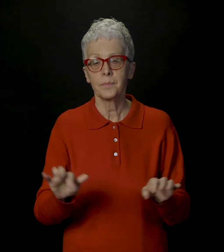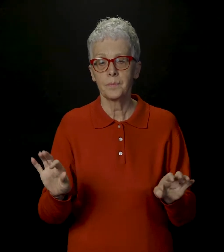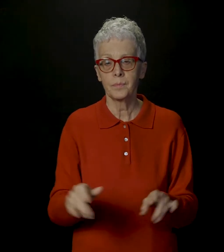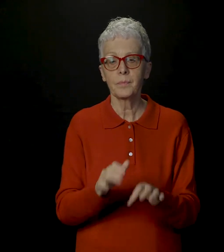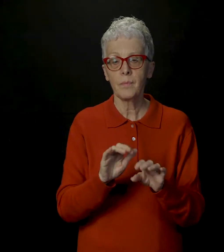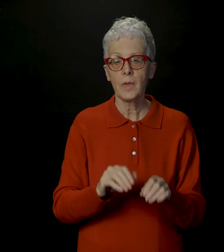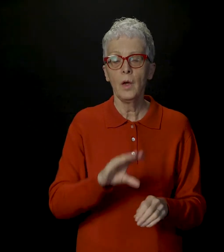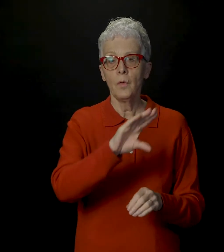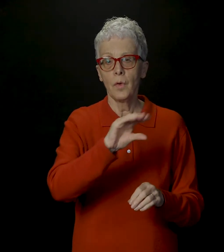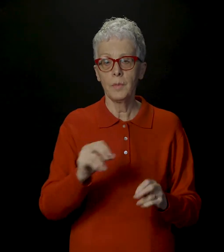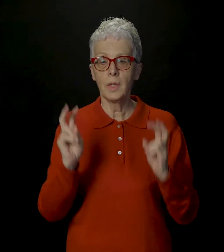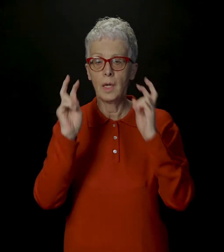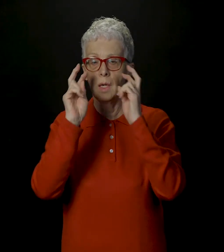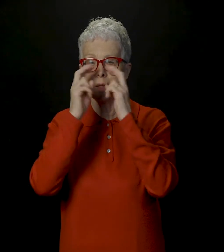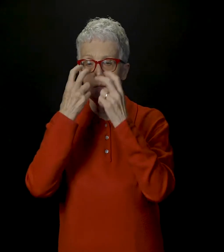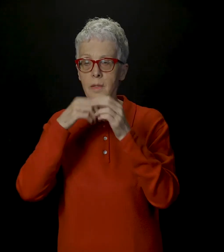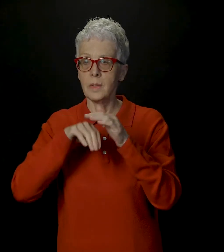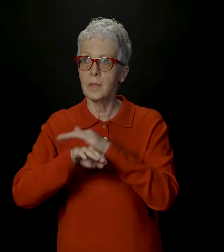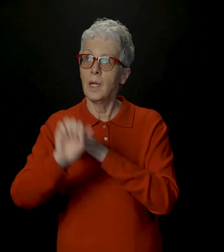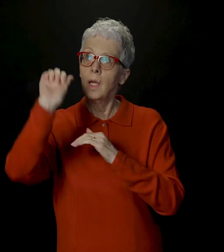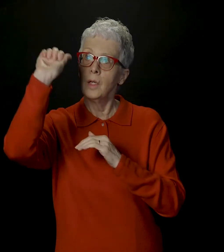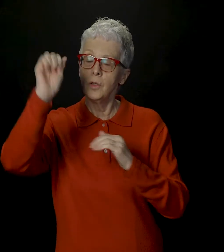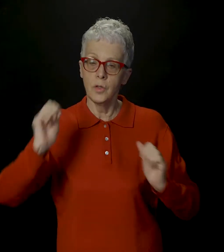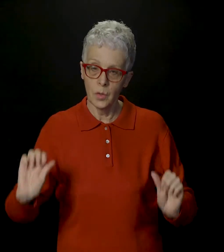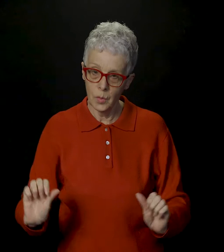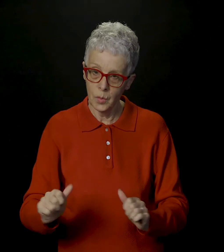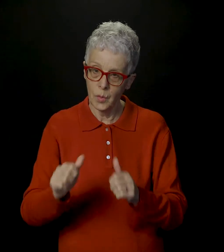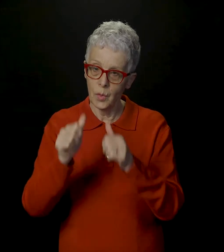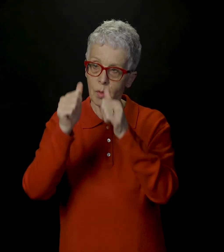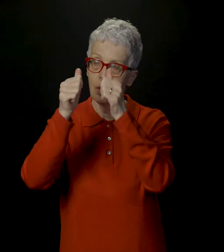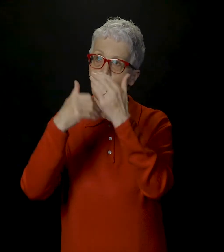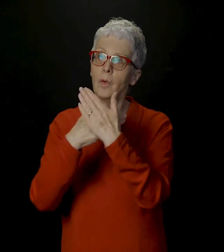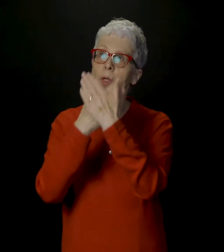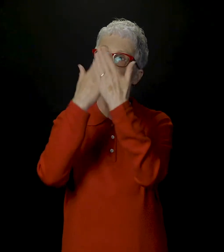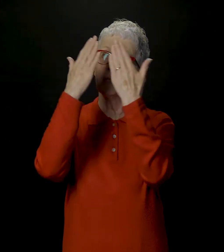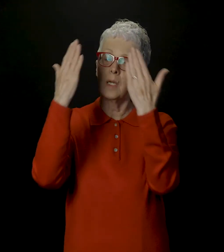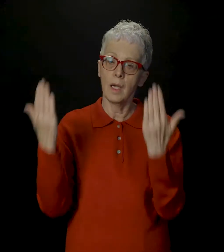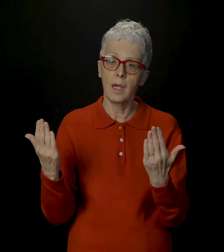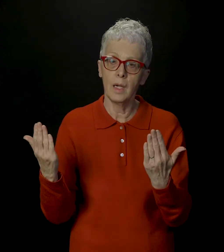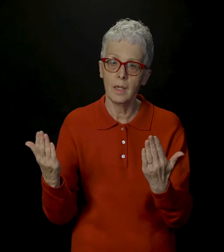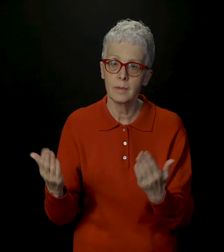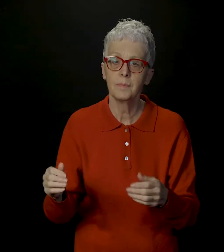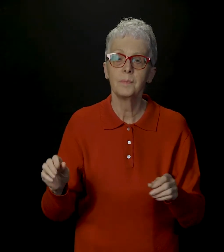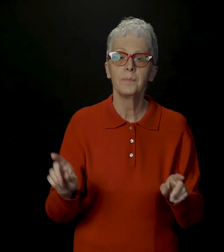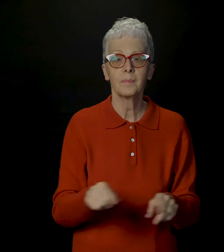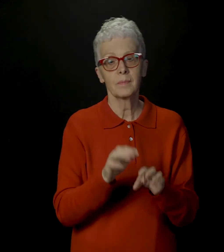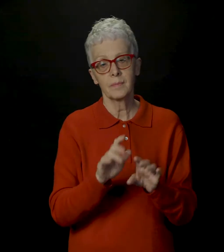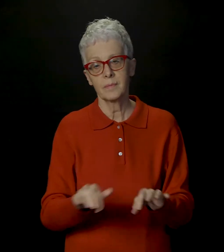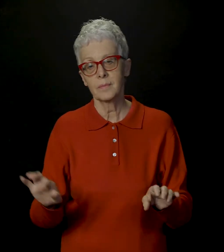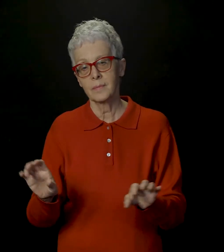Out of the darkness Into your glorious day